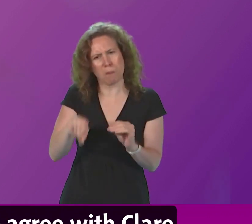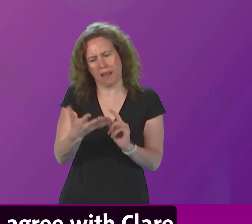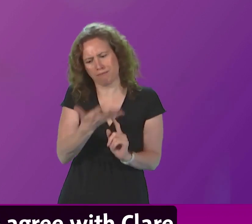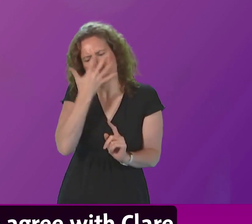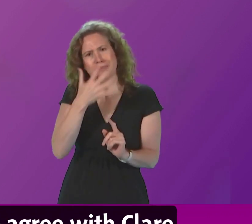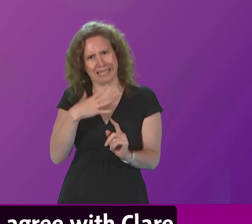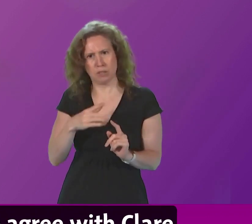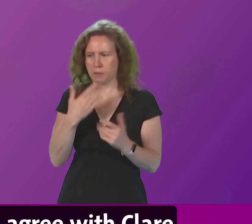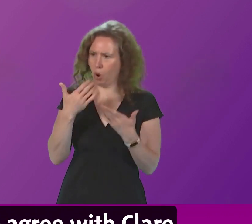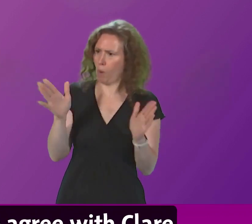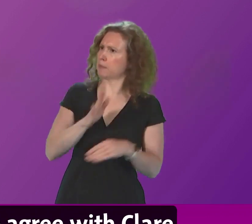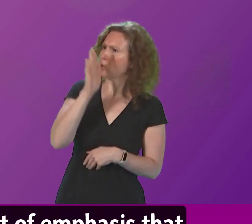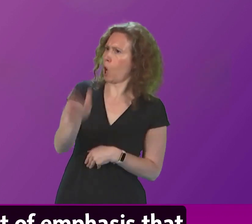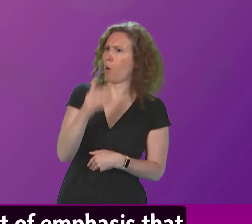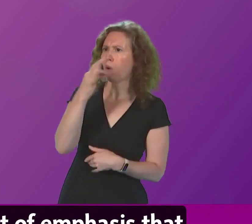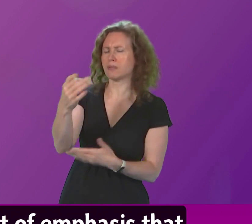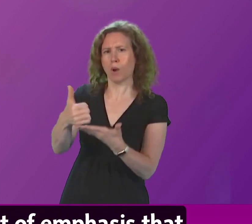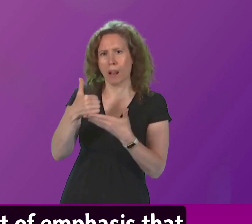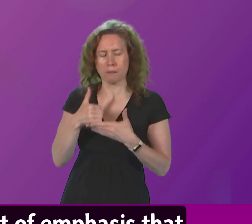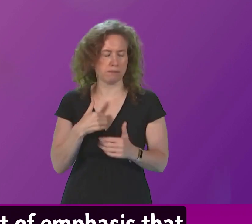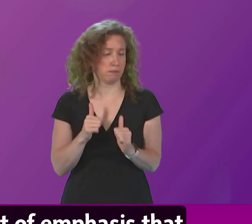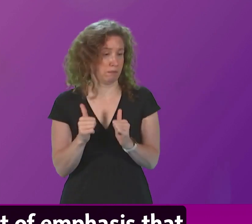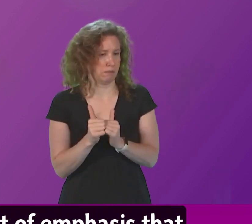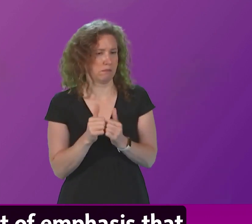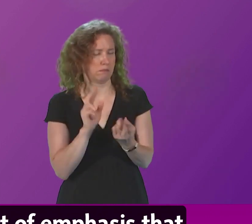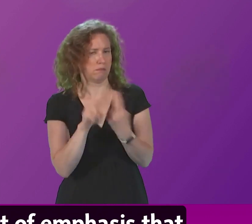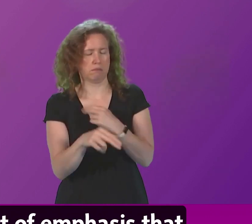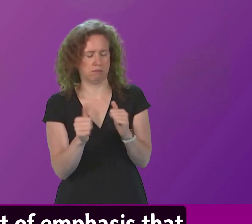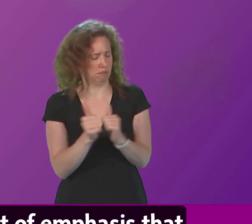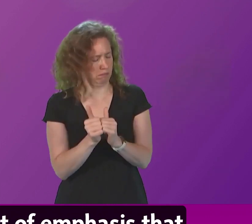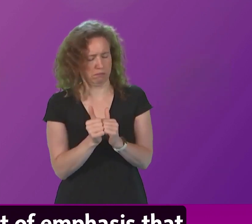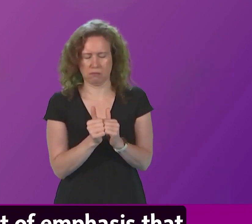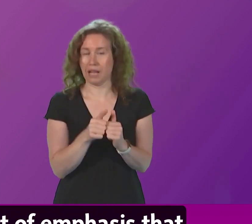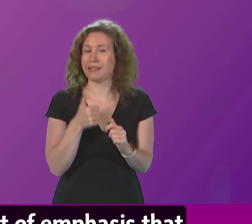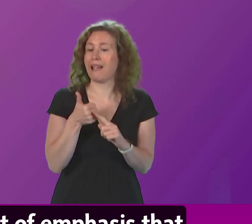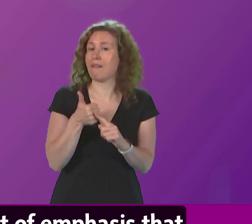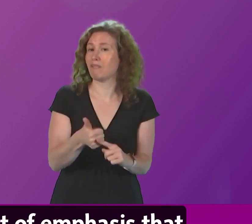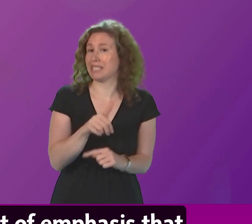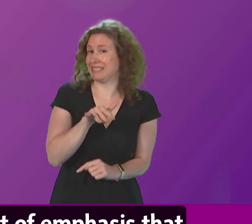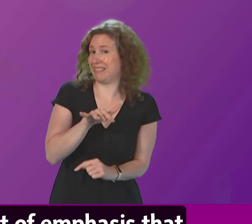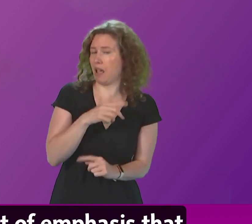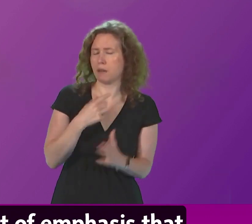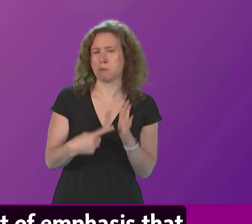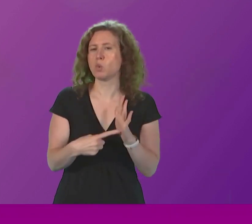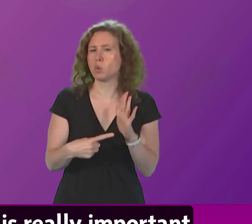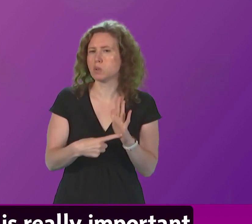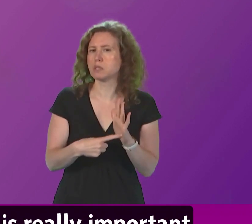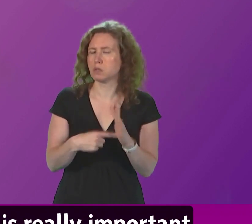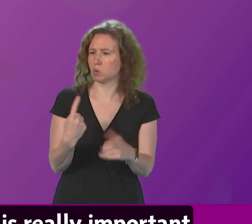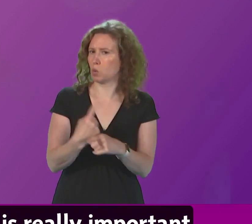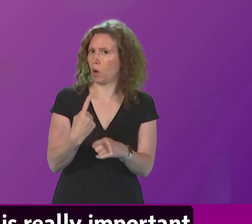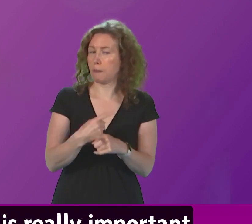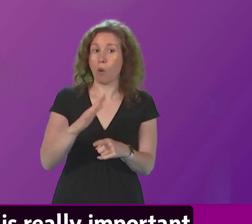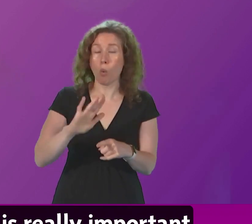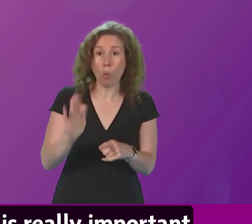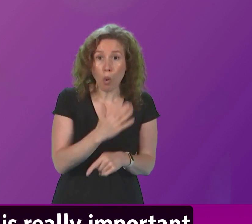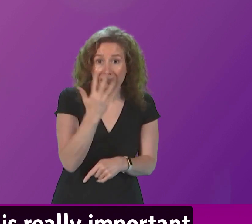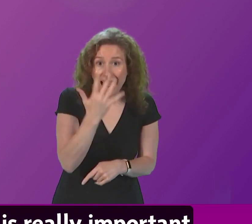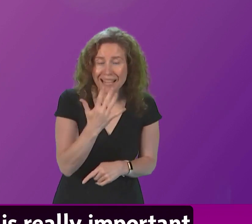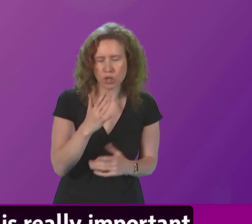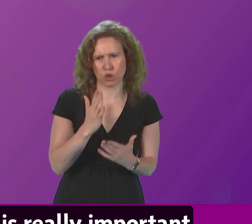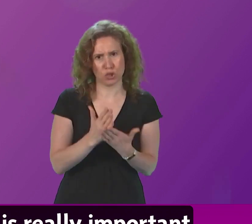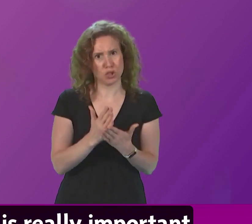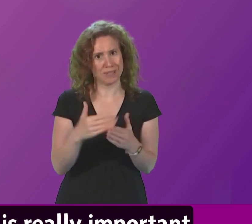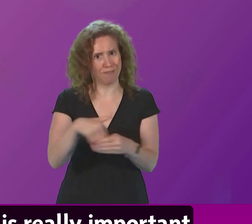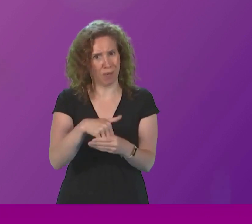with Clare Adamson wholeheartedly, and I think that point of emphasis that Clare Adamson makes on those of all ages, I think, is